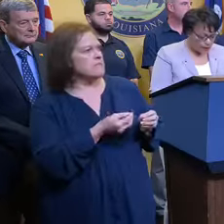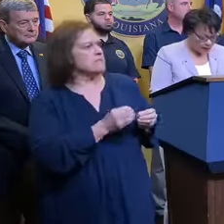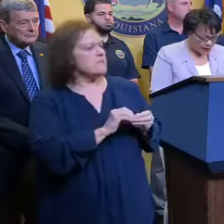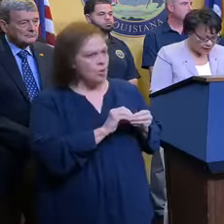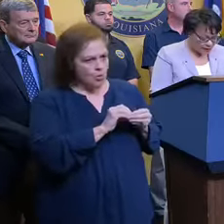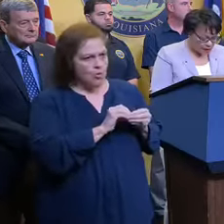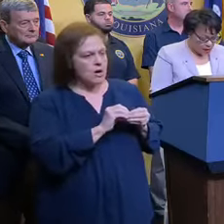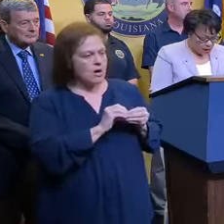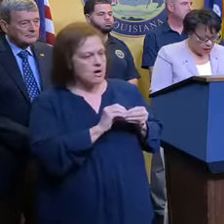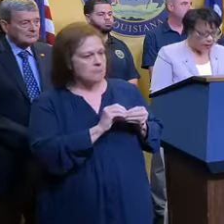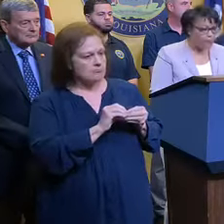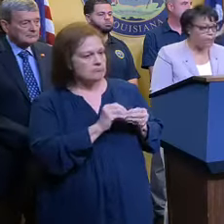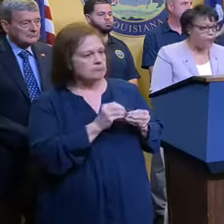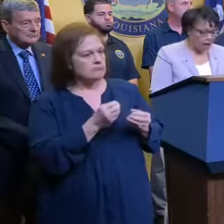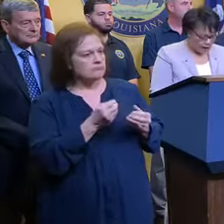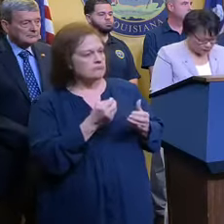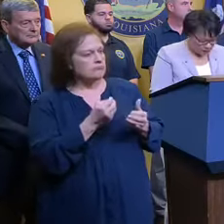as proactive